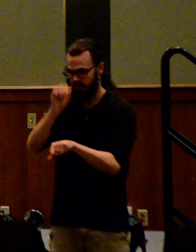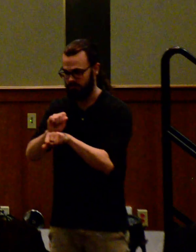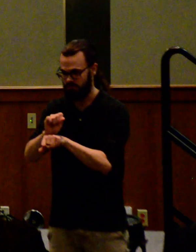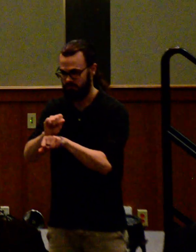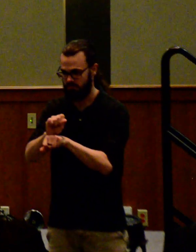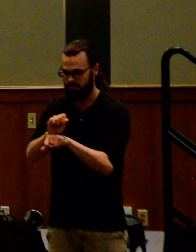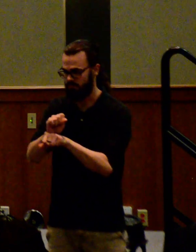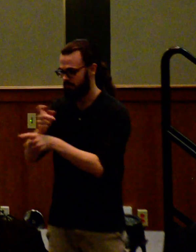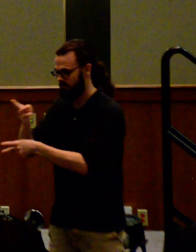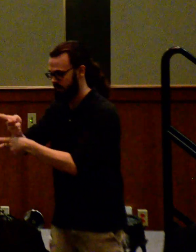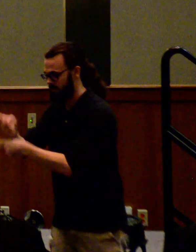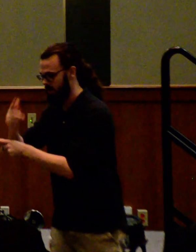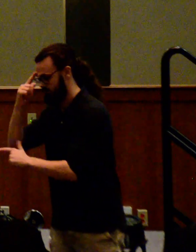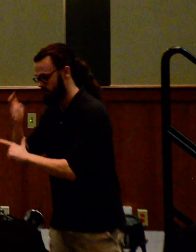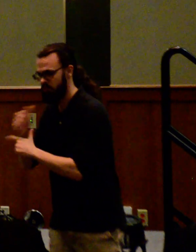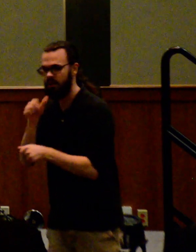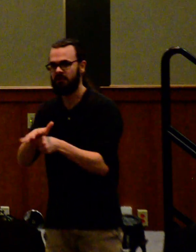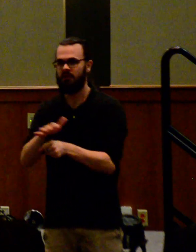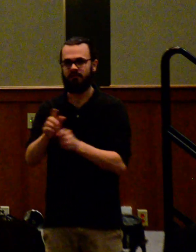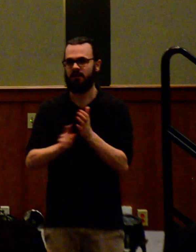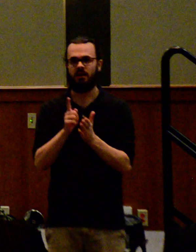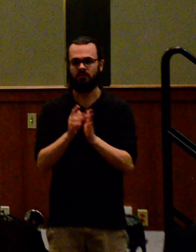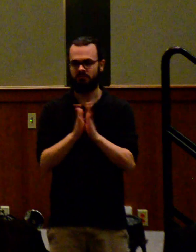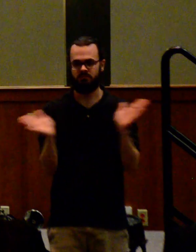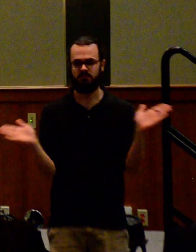able to attend to my brother's medical needs.